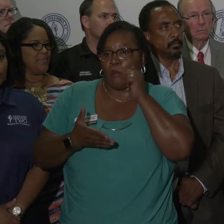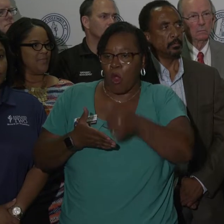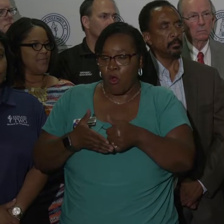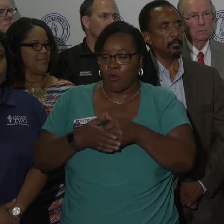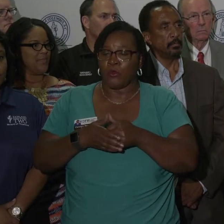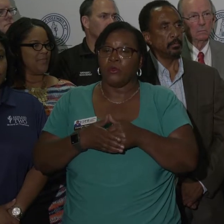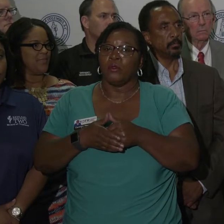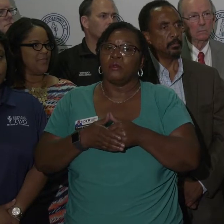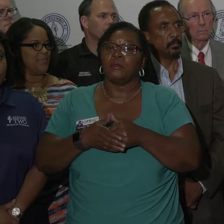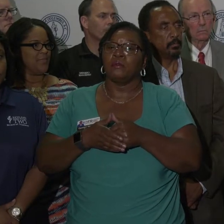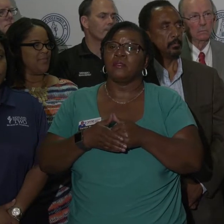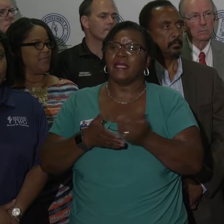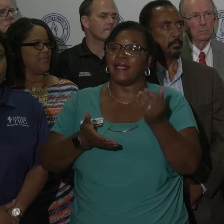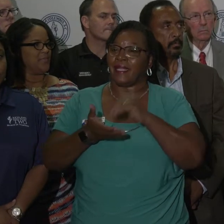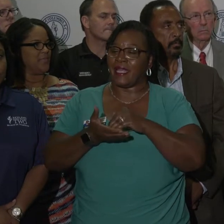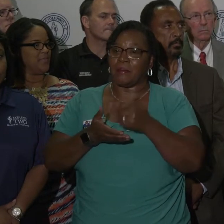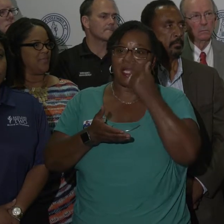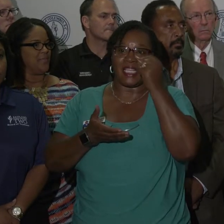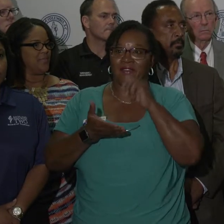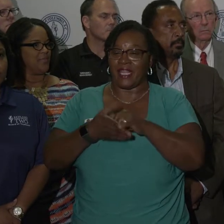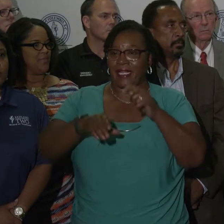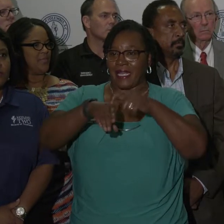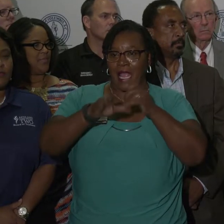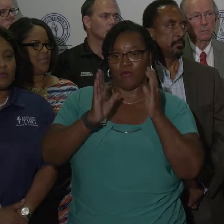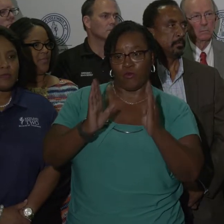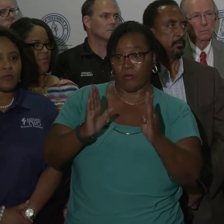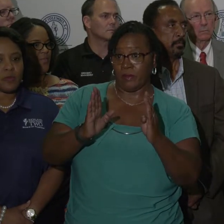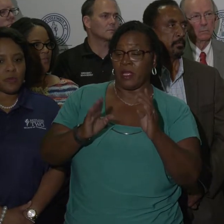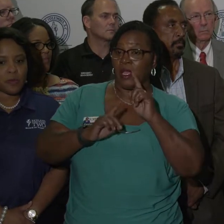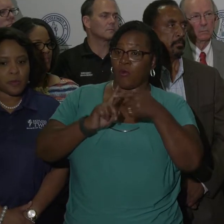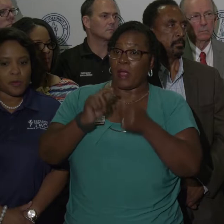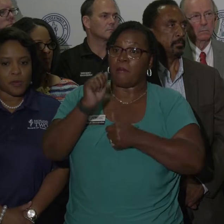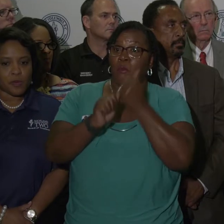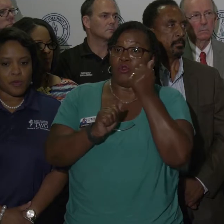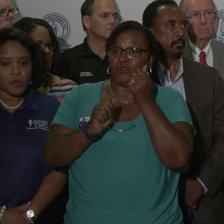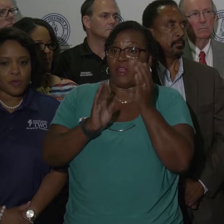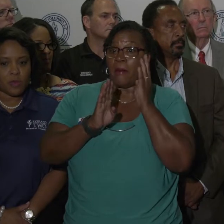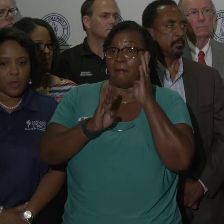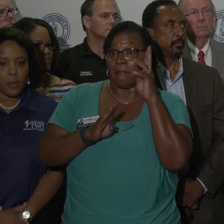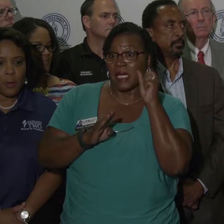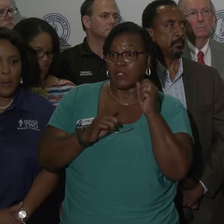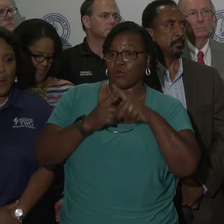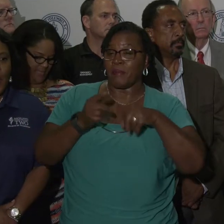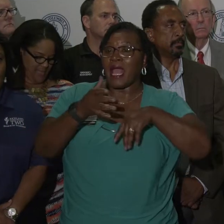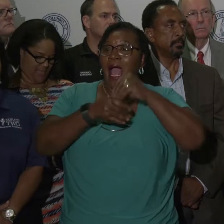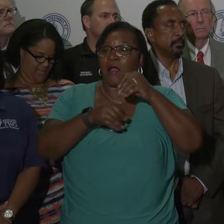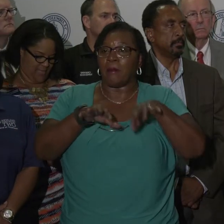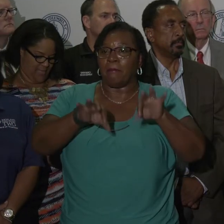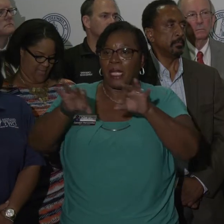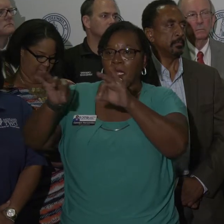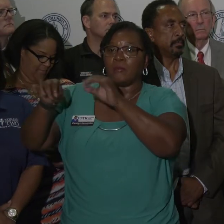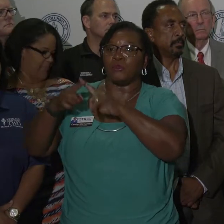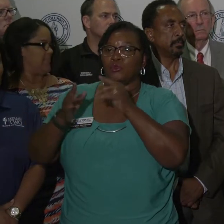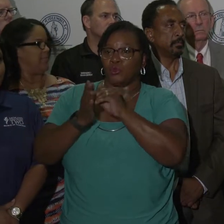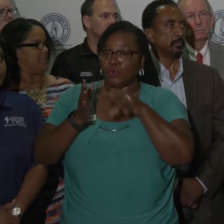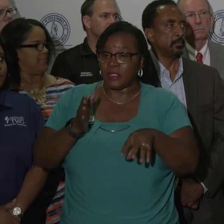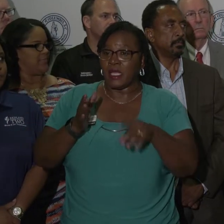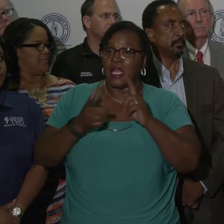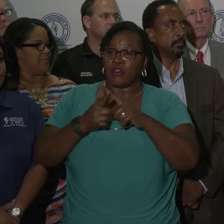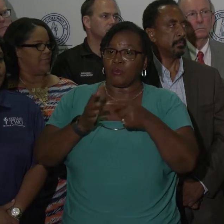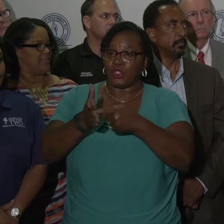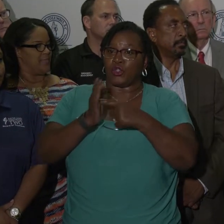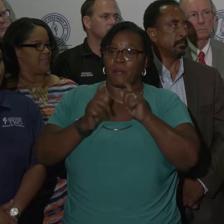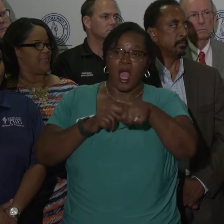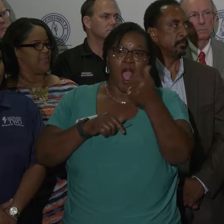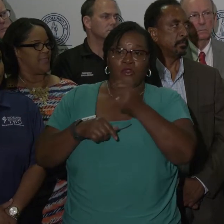tomorrow. Again, because of that time frame when the majority of our buses would be out and about, and as has been indicated